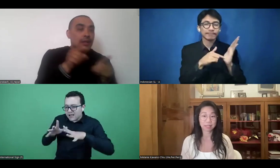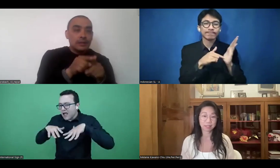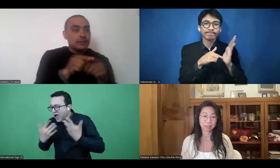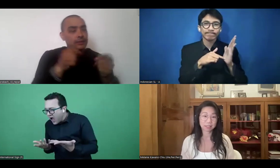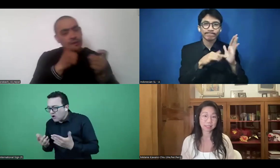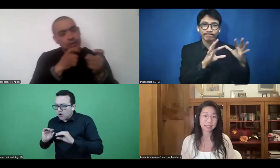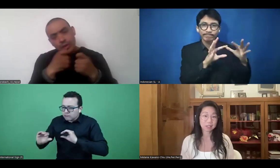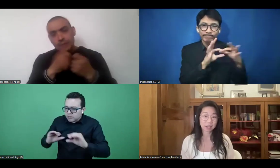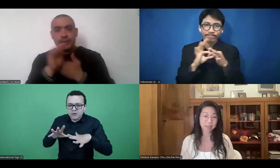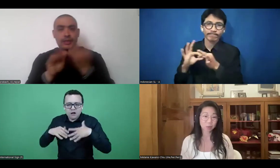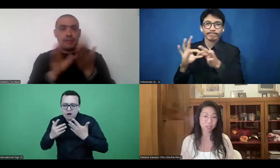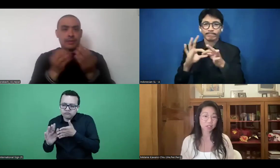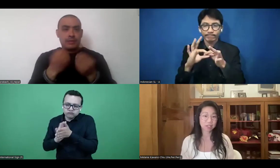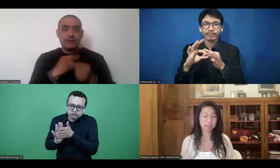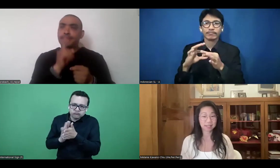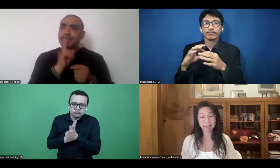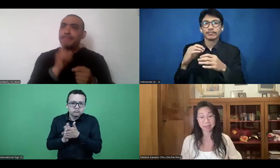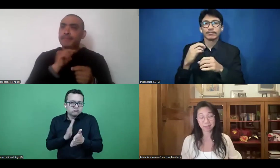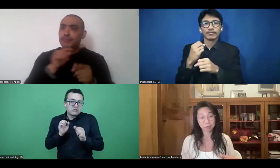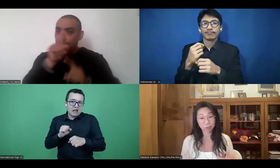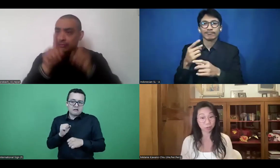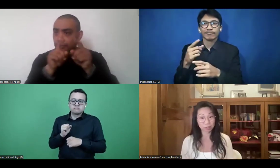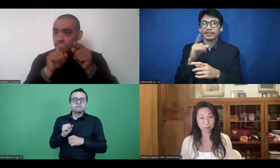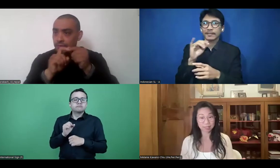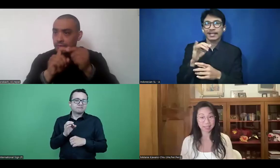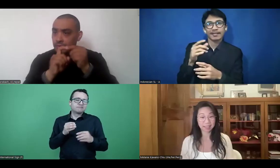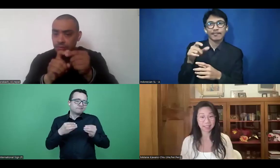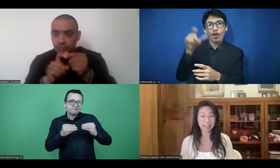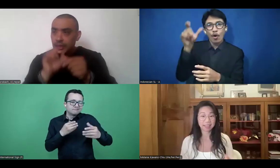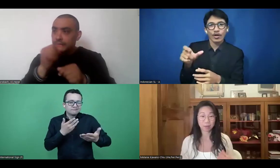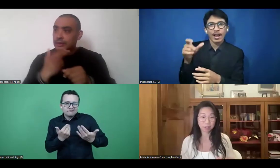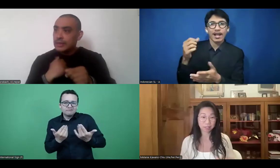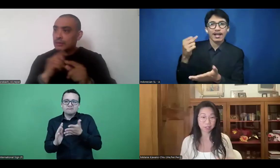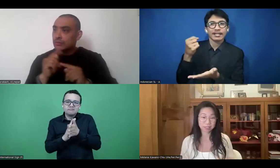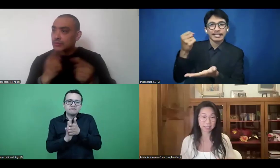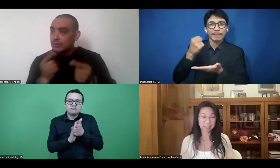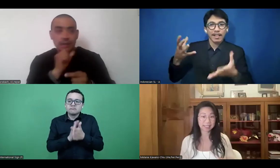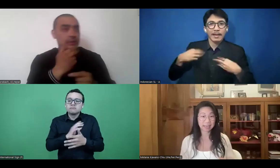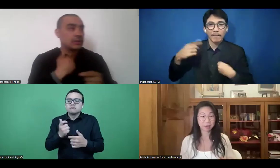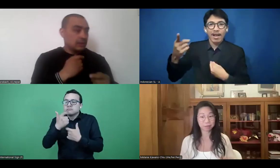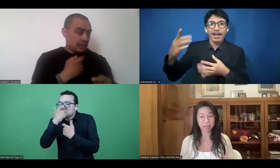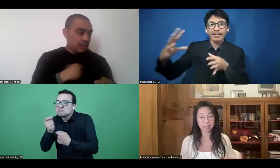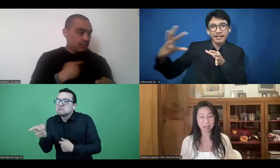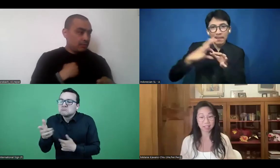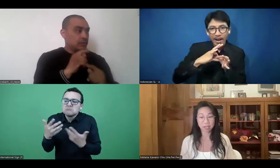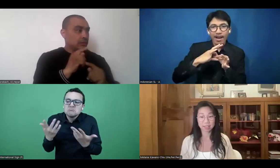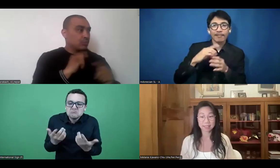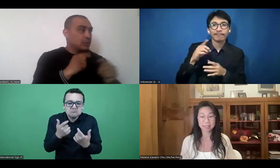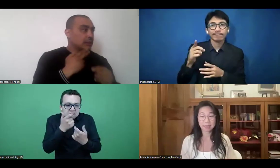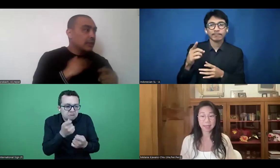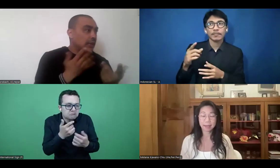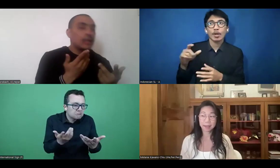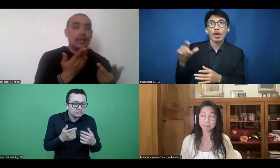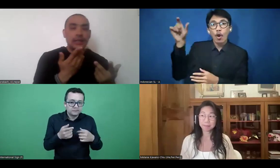over the years to ask questions that you're interested in, that we're interested in as staff, and not